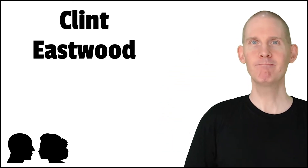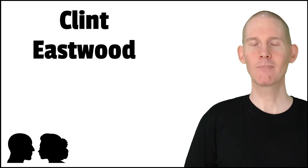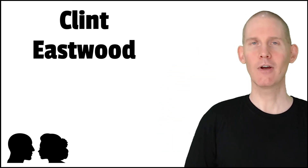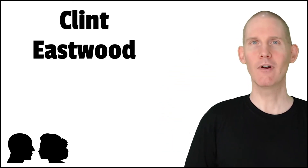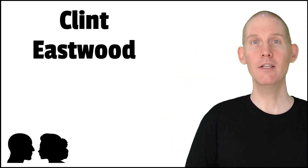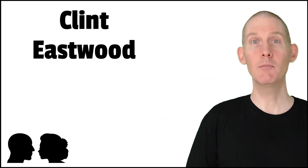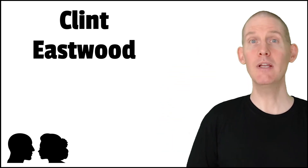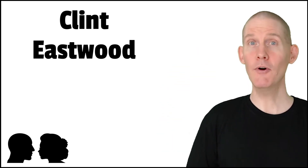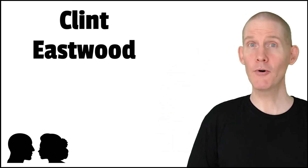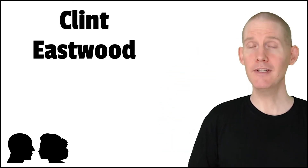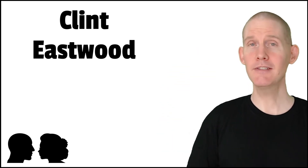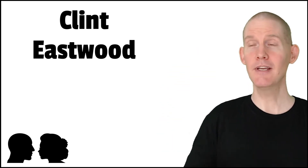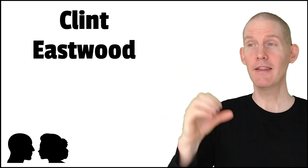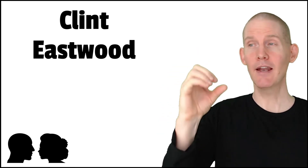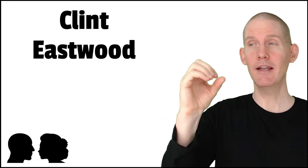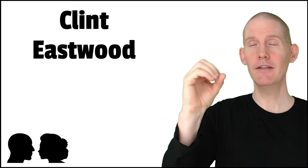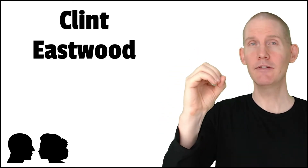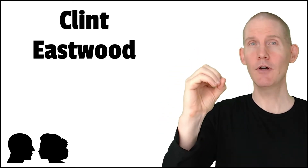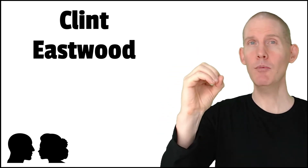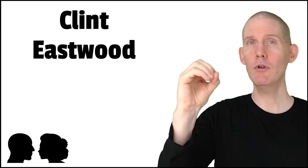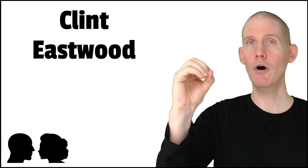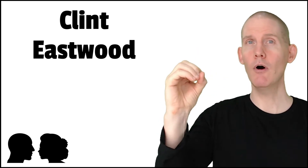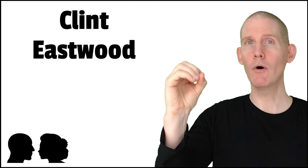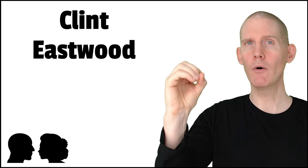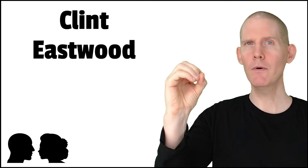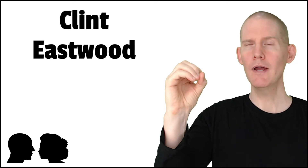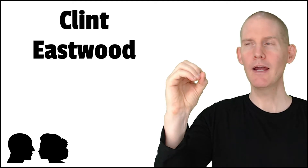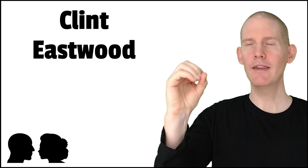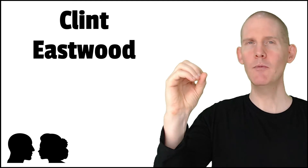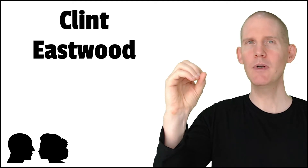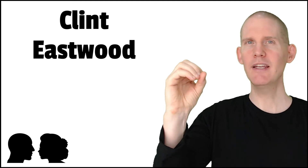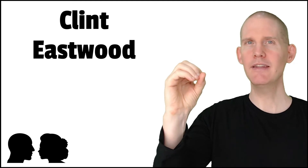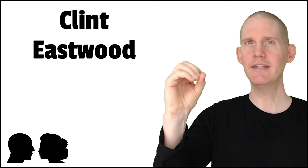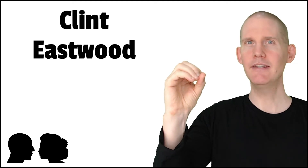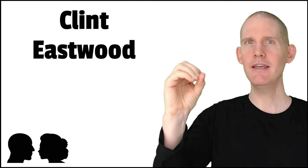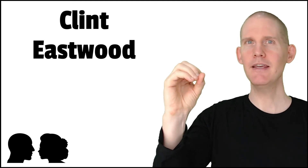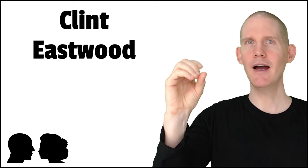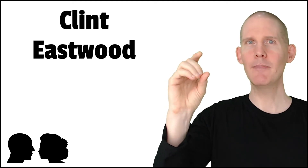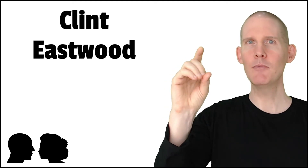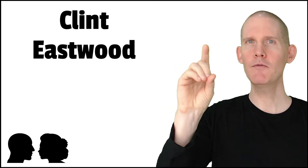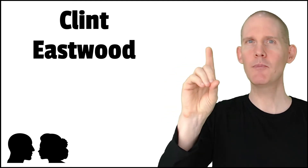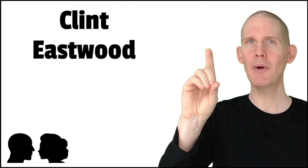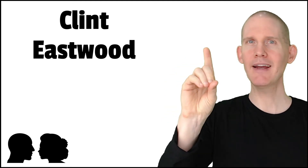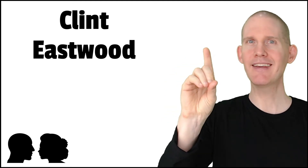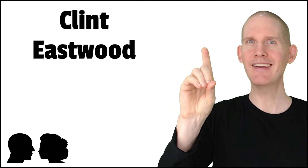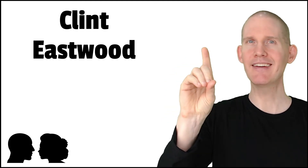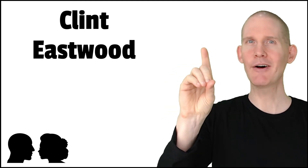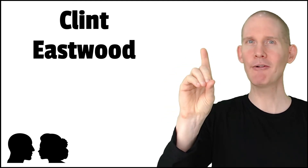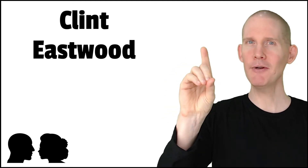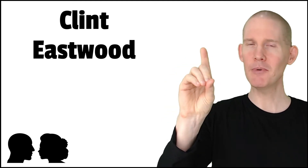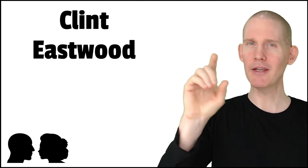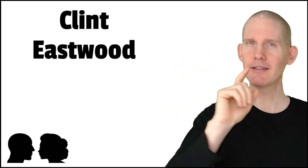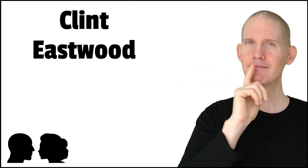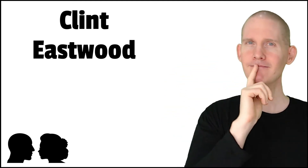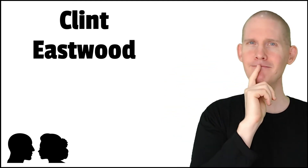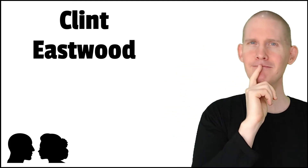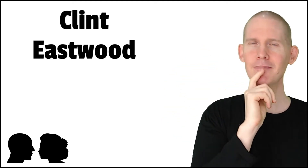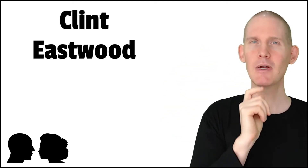All right, you may notice that I did the double O, and then when I did the D, I moved back in a little bit. You might